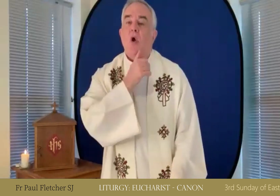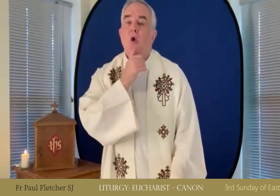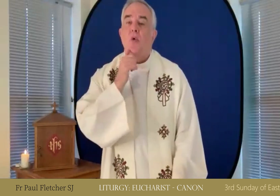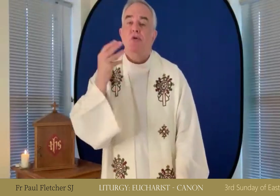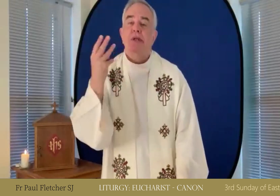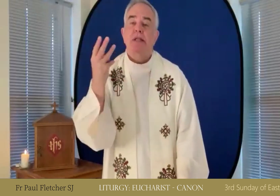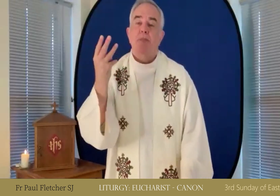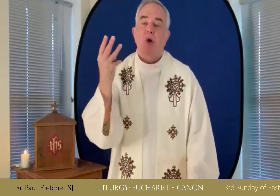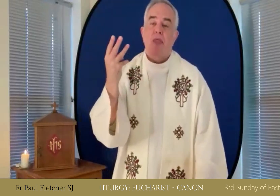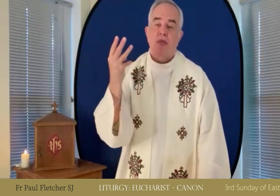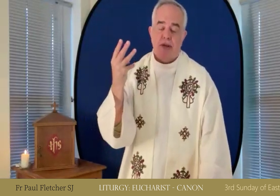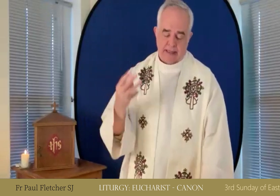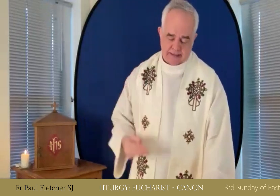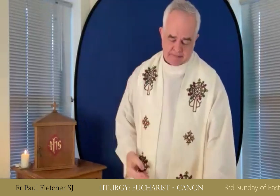You too, the gravity.